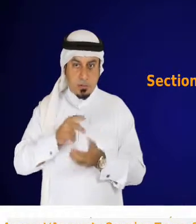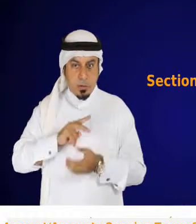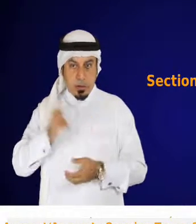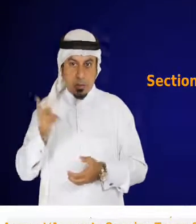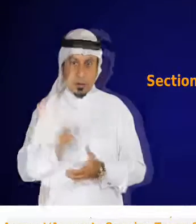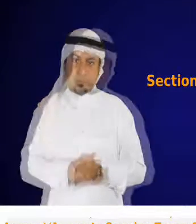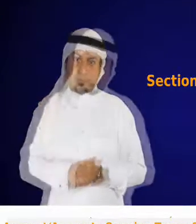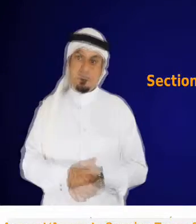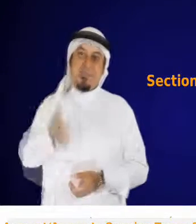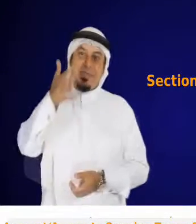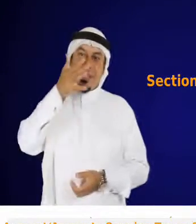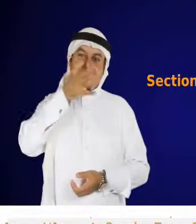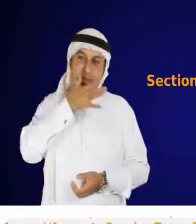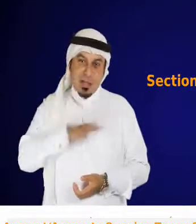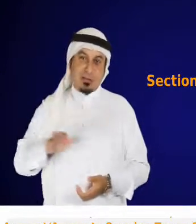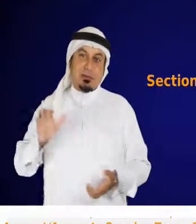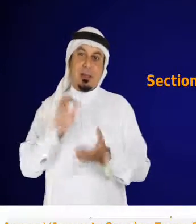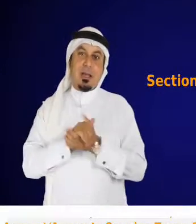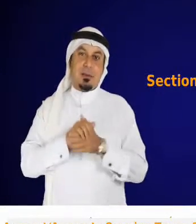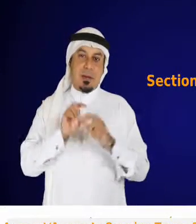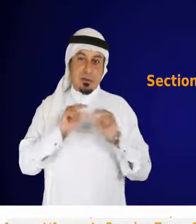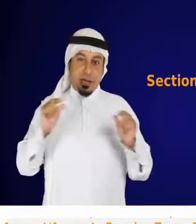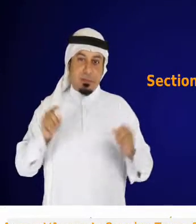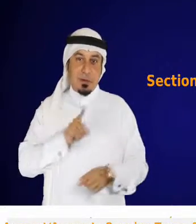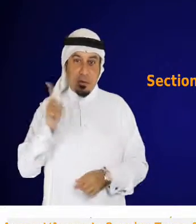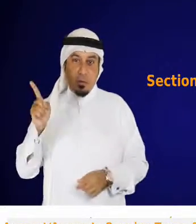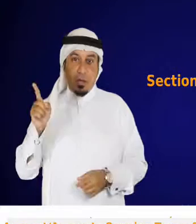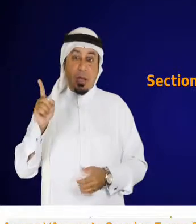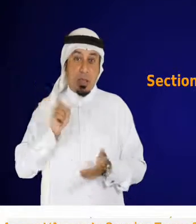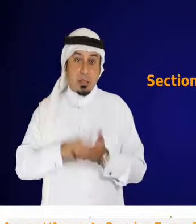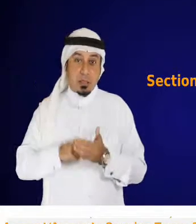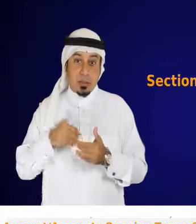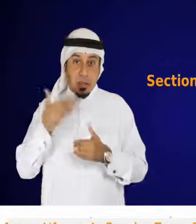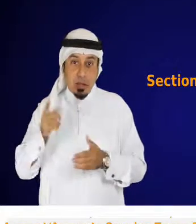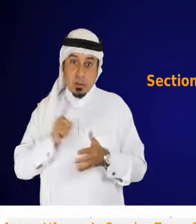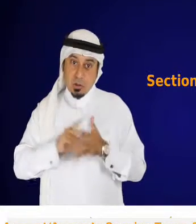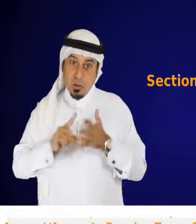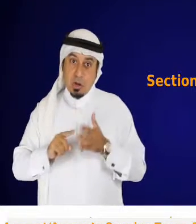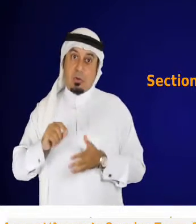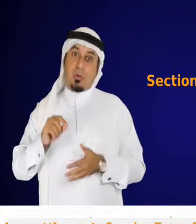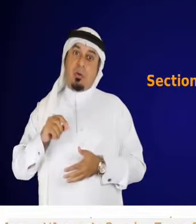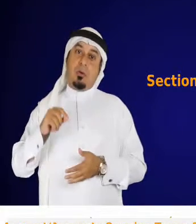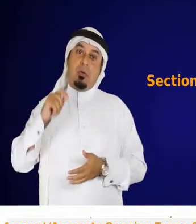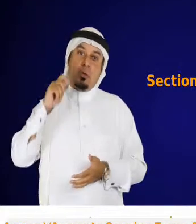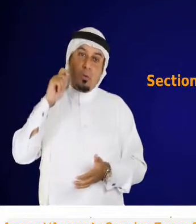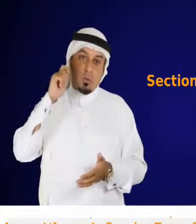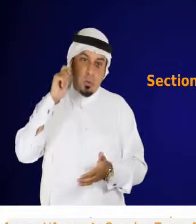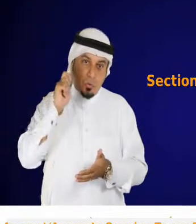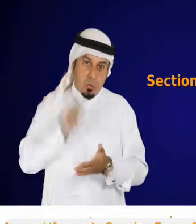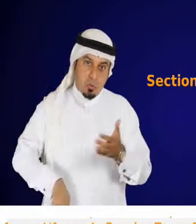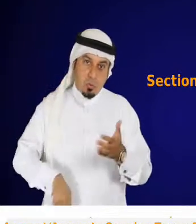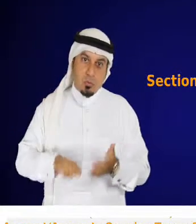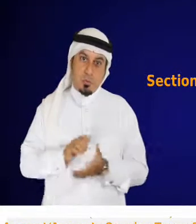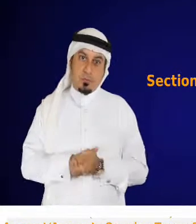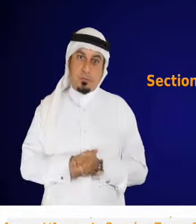with prior notice. 40. The account holder acknowledges that he has read the terms and conditions of this